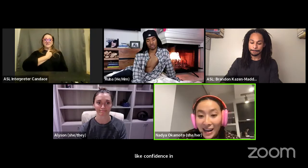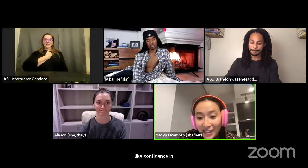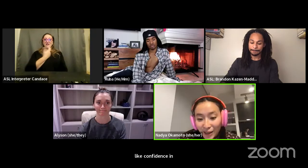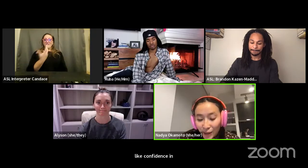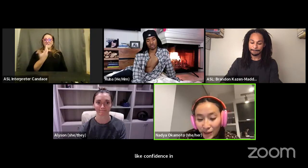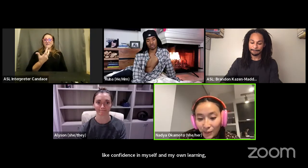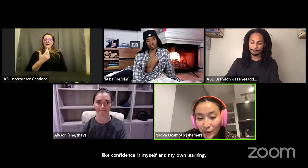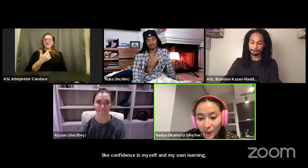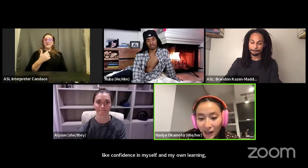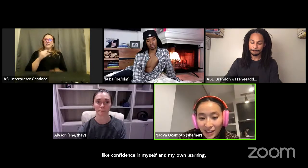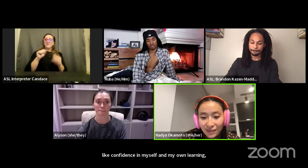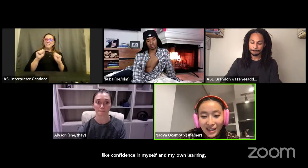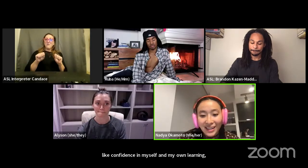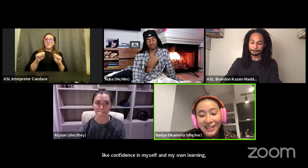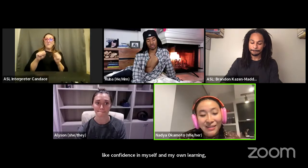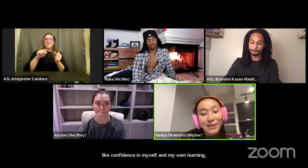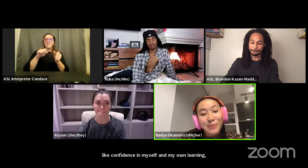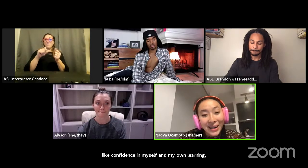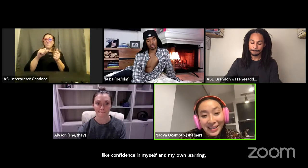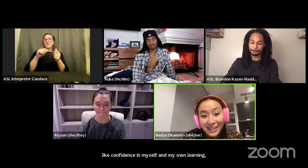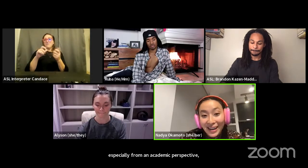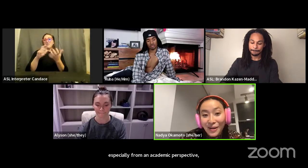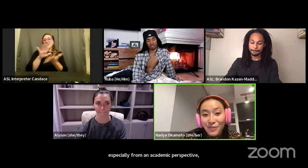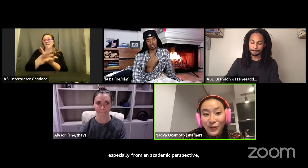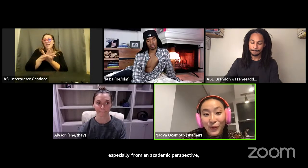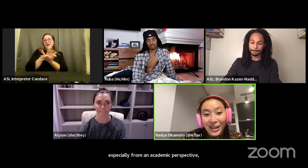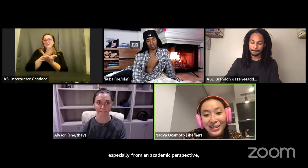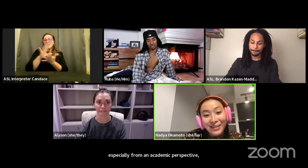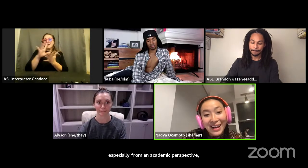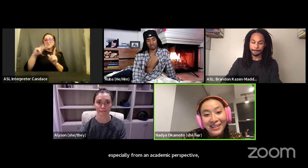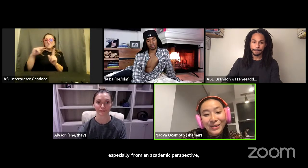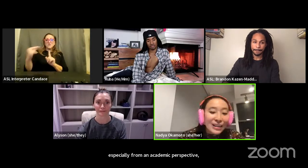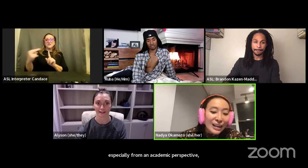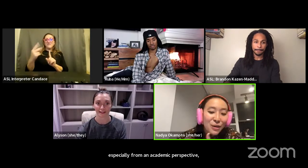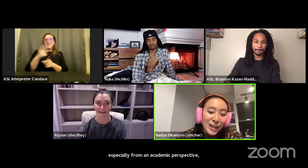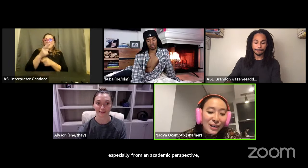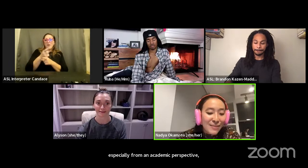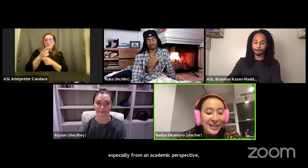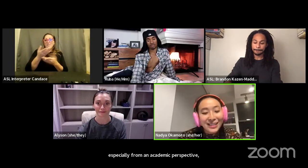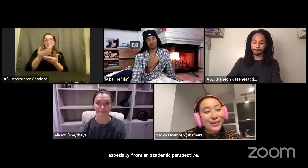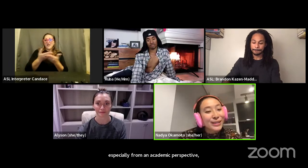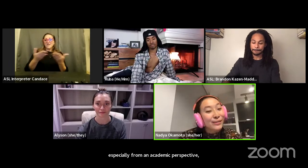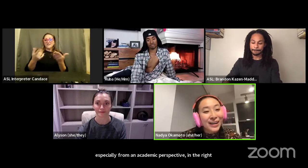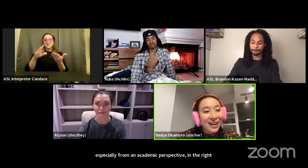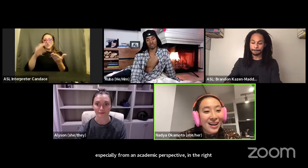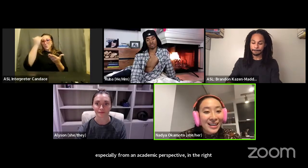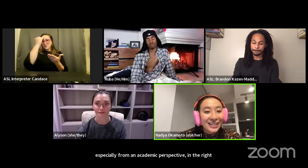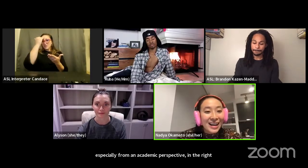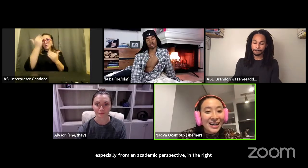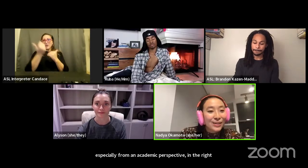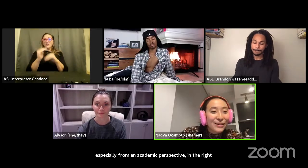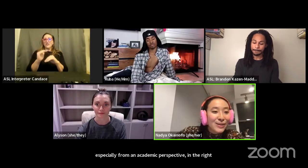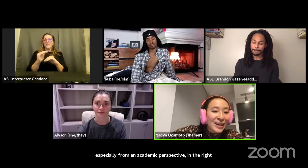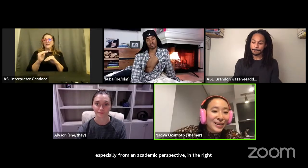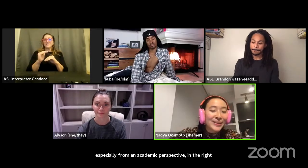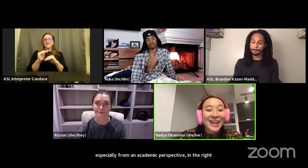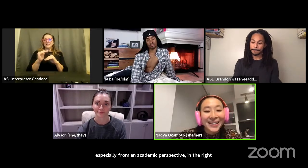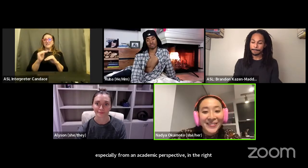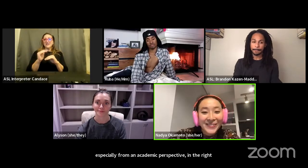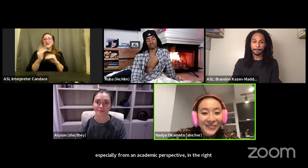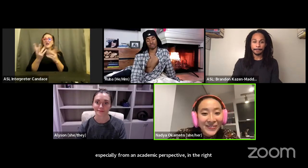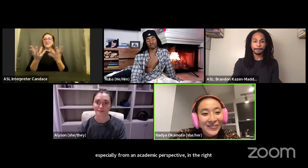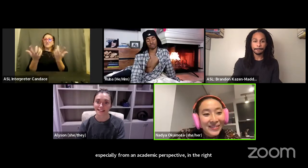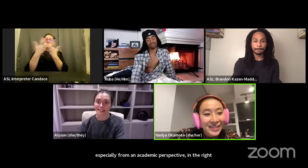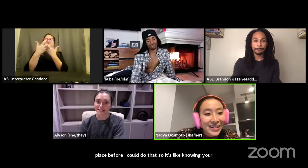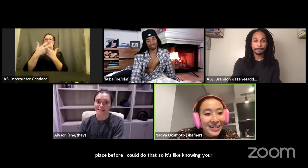especially from an academic perspective, in the right place before I could do that. So it's like knowing your limits too. So very in line with what everybody else is